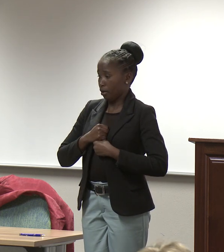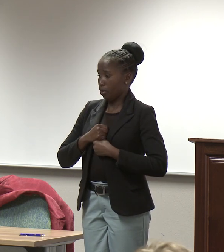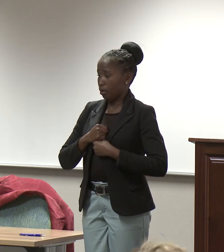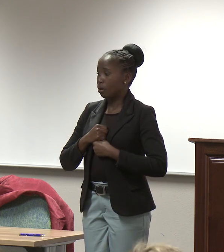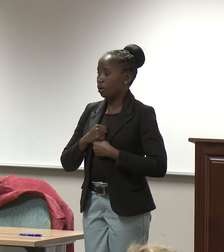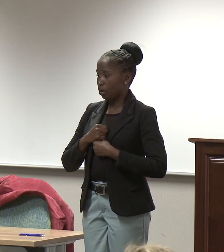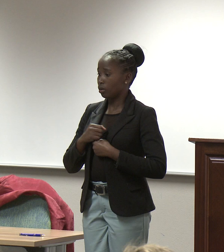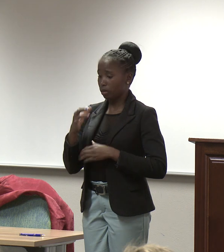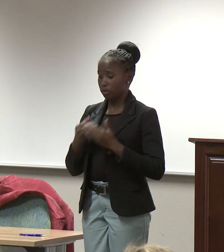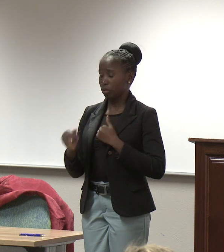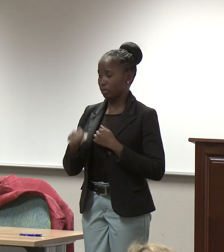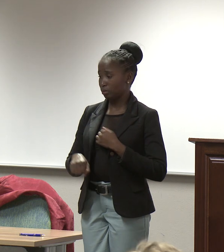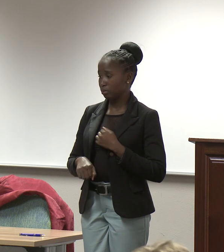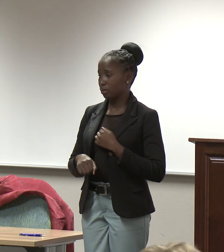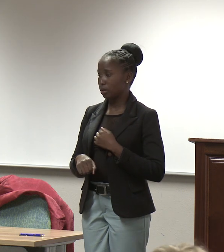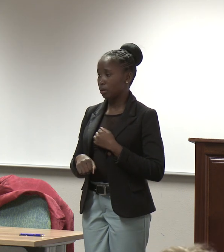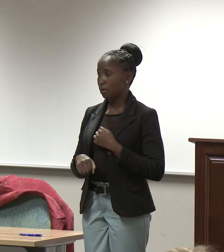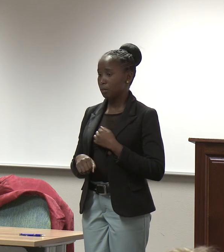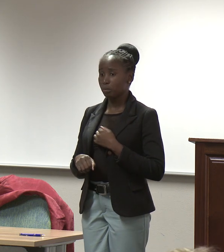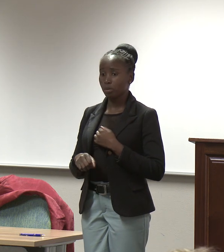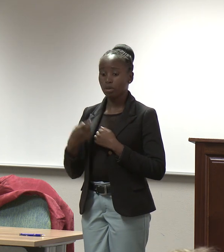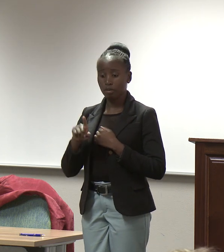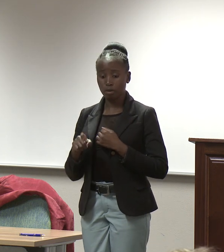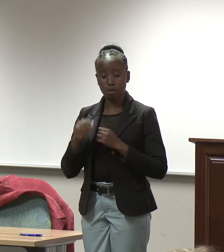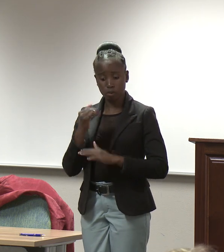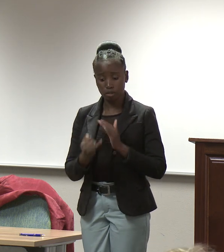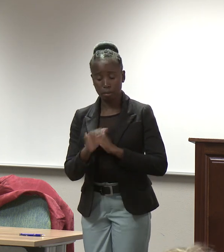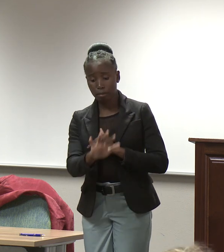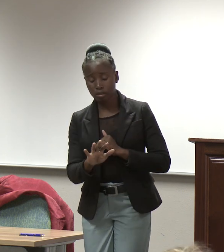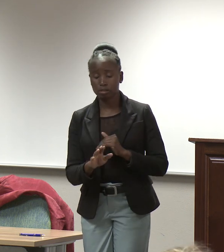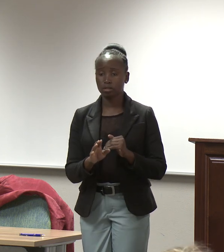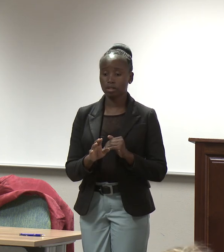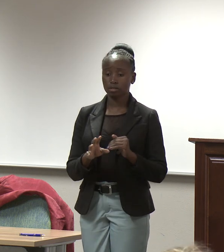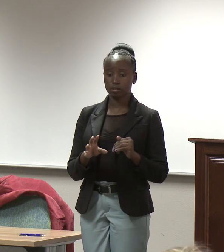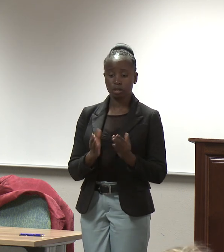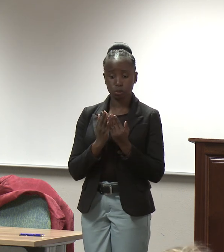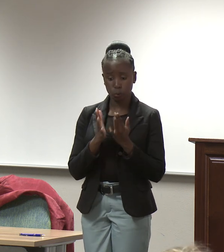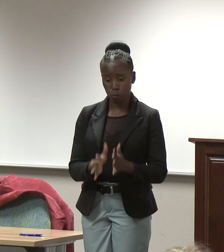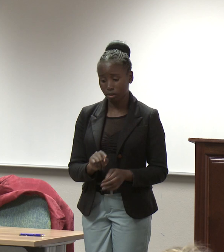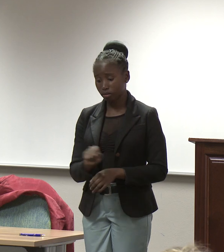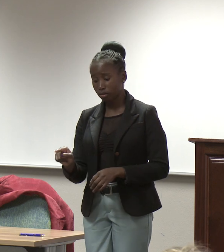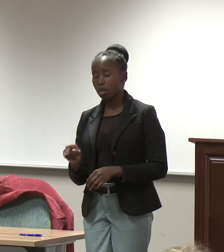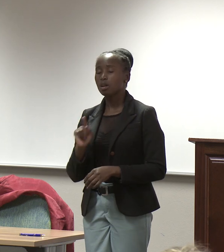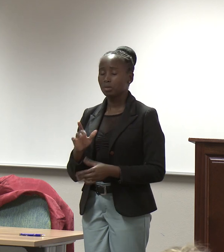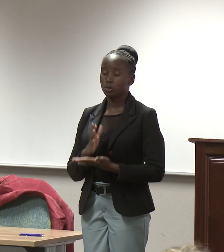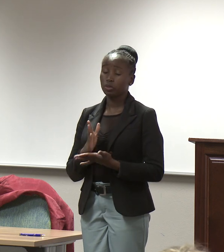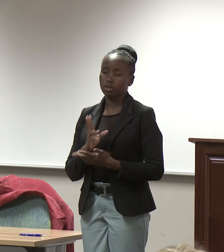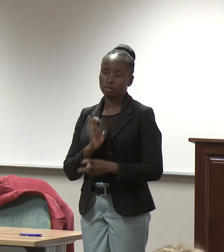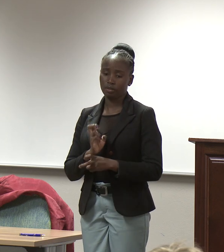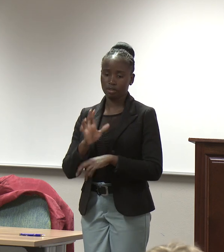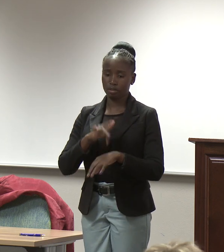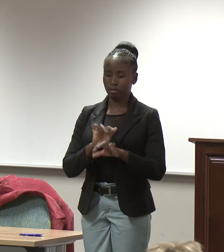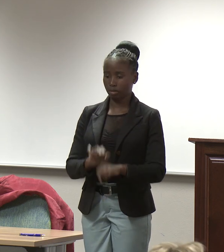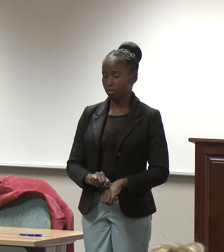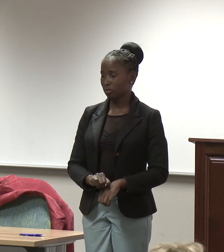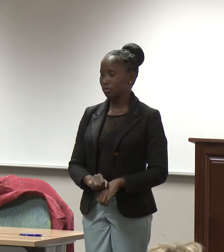their autonomy, they would be scholars, independent scholars. It was a very difficult position, particularly because these despots